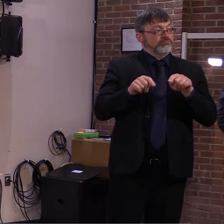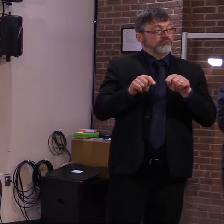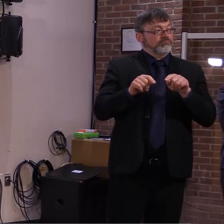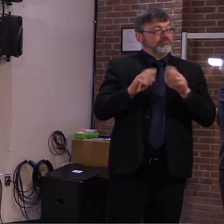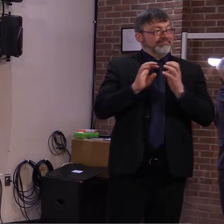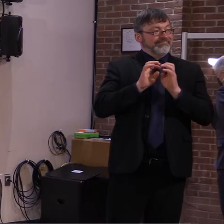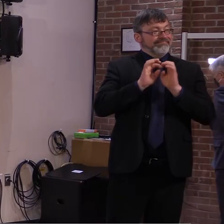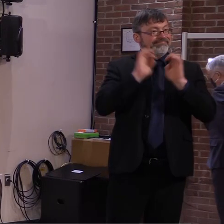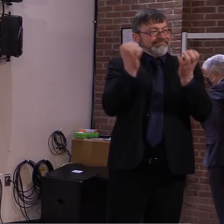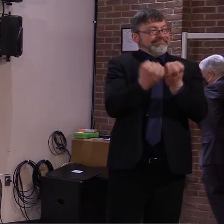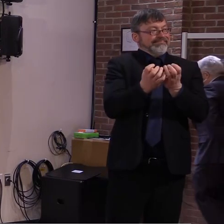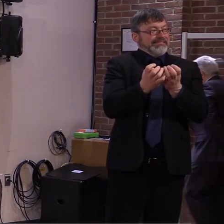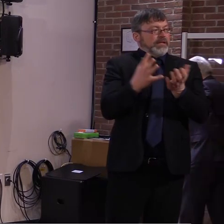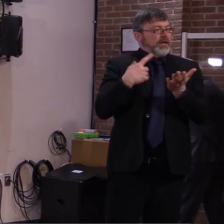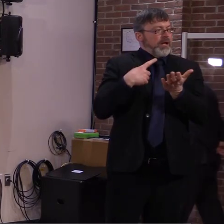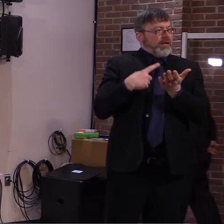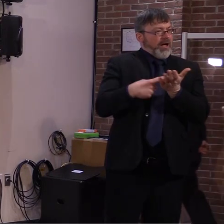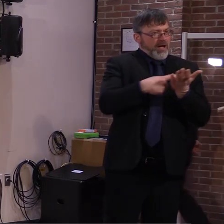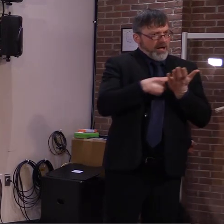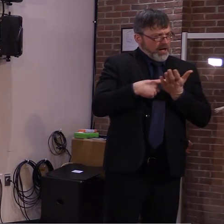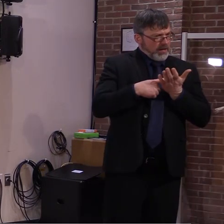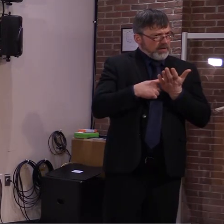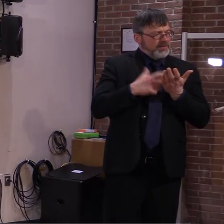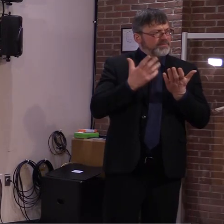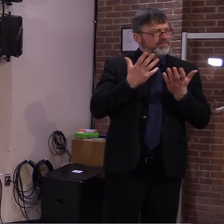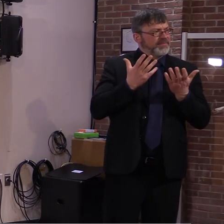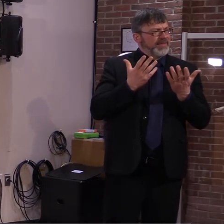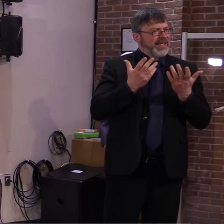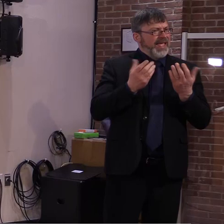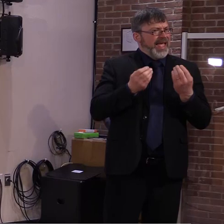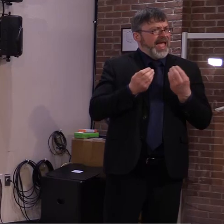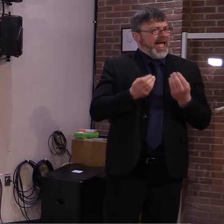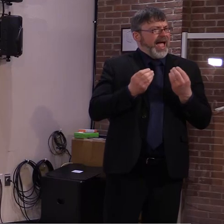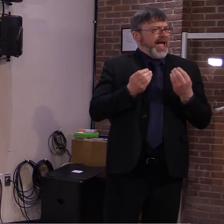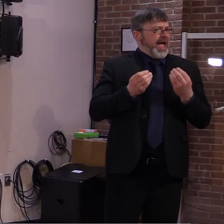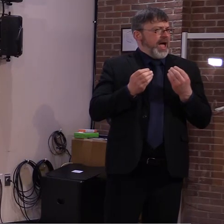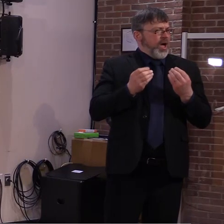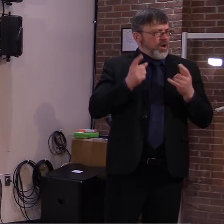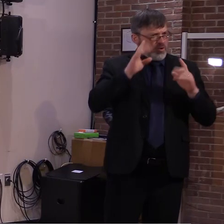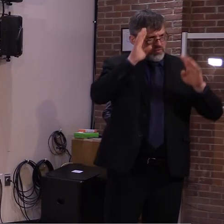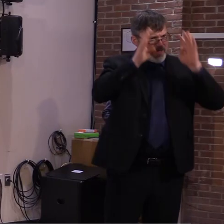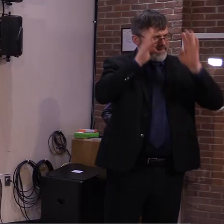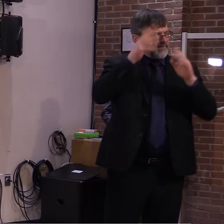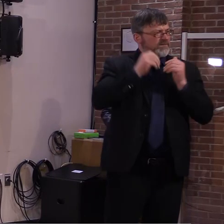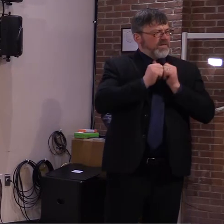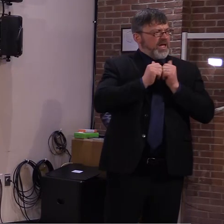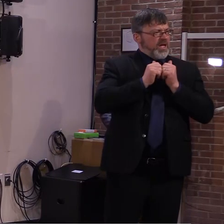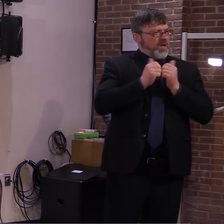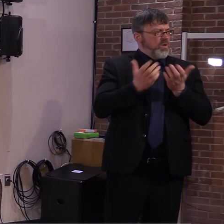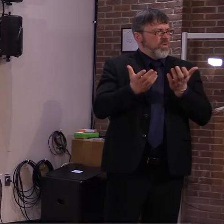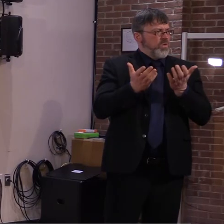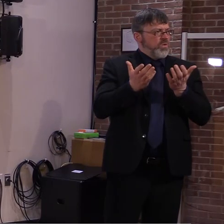And is there anything in particular that you think this task force should really kind of hone in on that you've noticed?